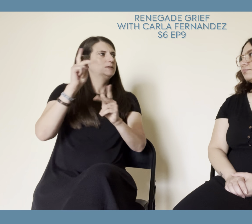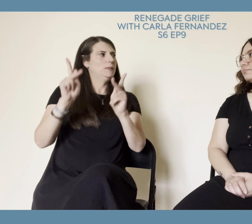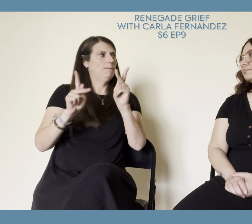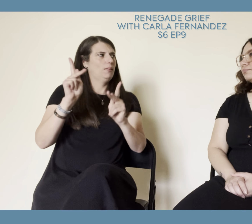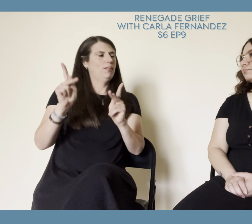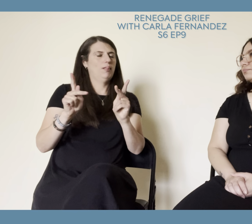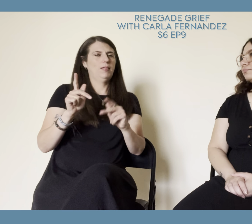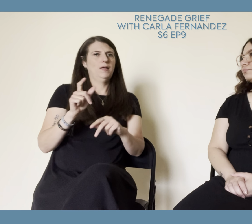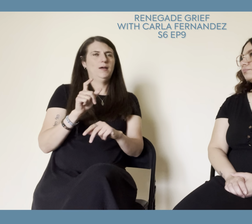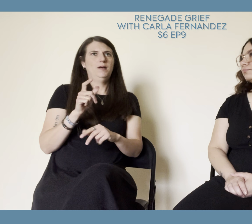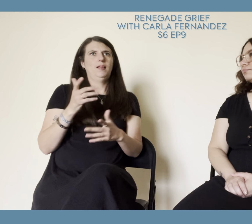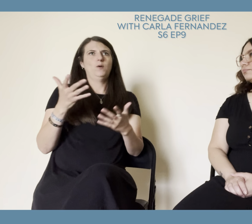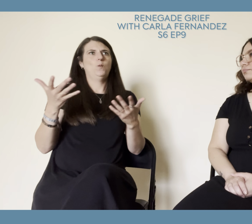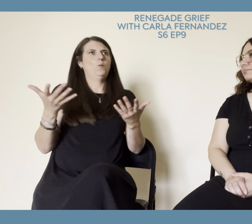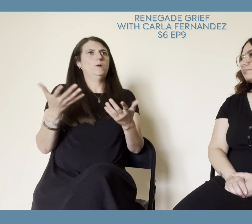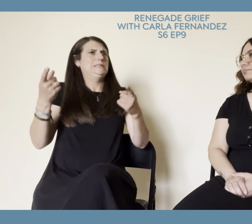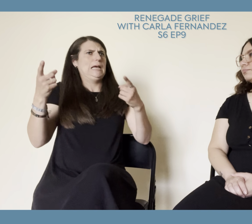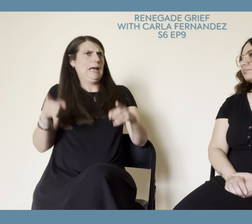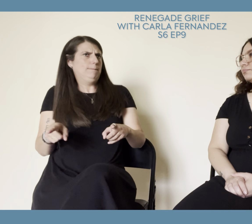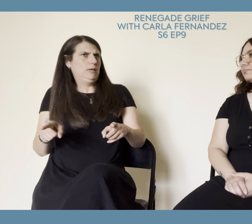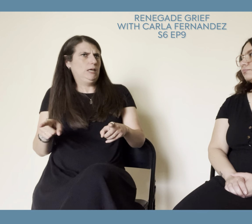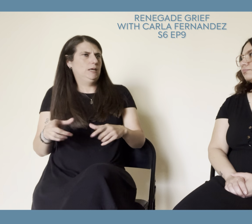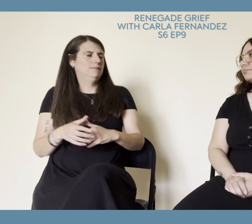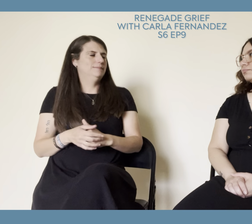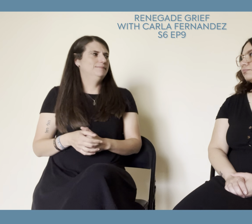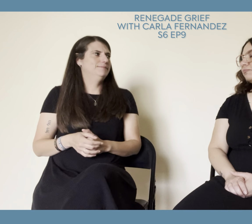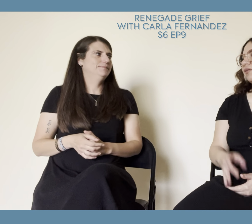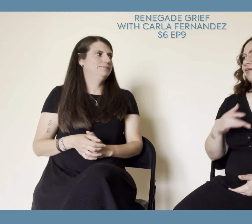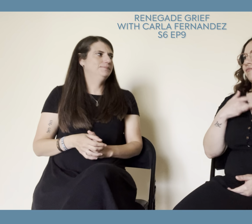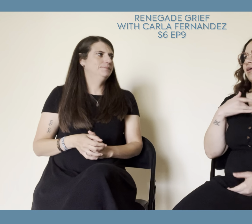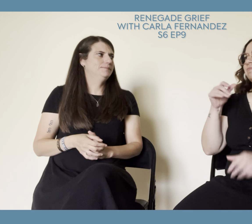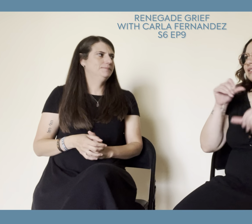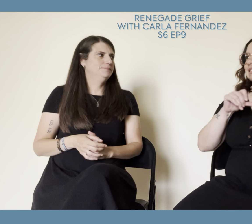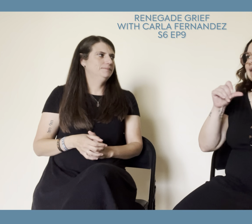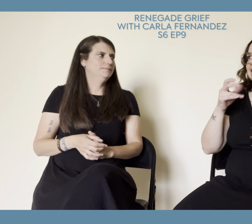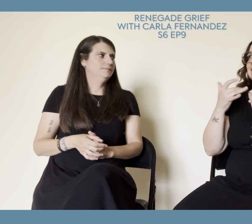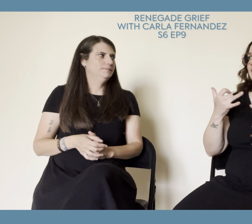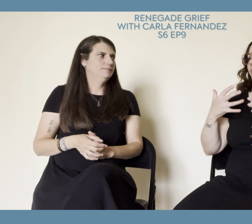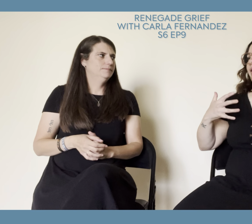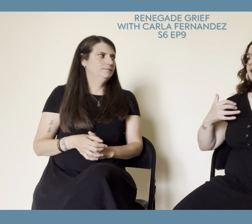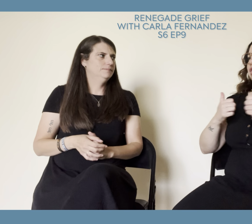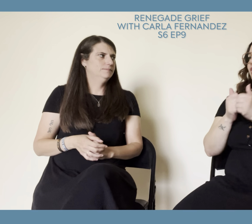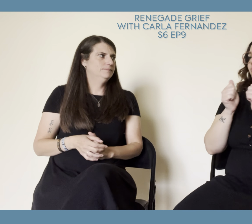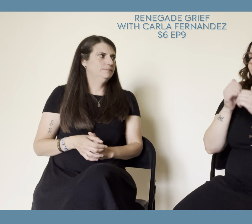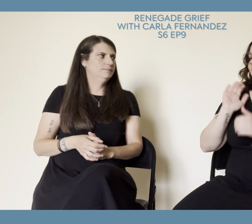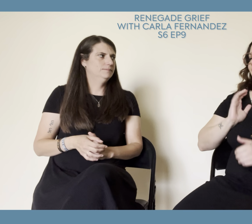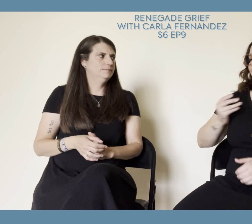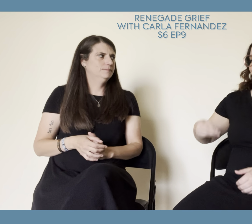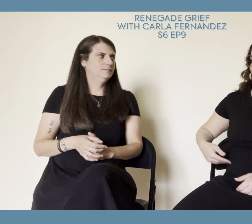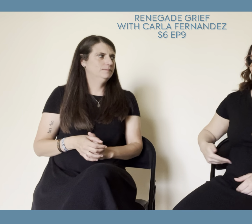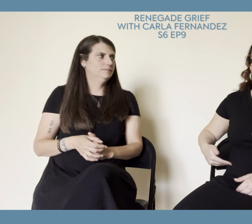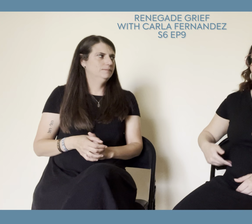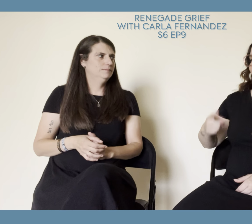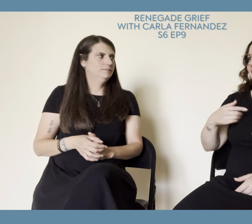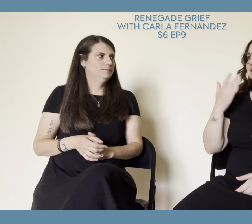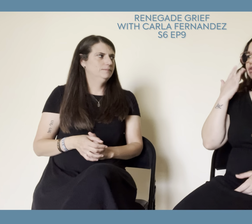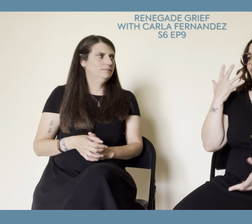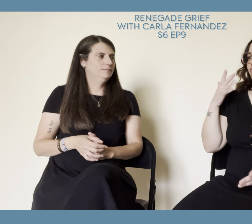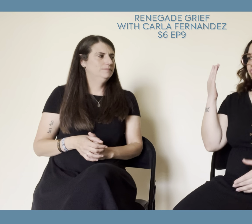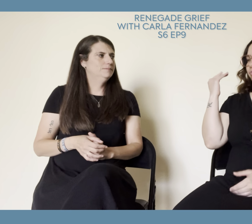is actually happening here? I do feel like science is starting to catch up with our intuition. These are things we know to be true, and how